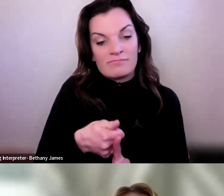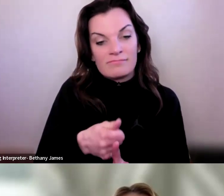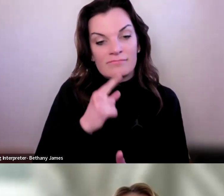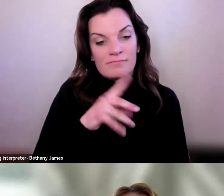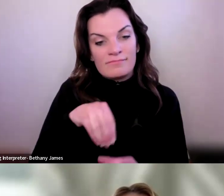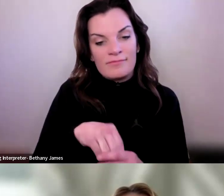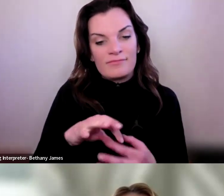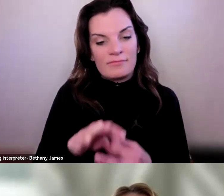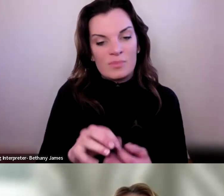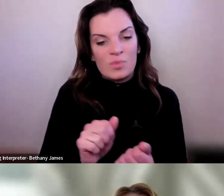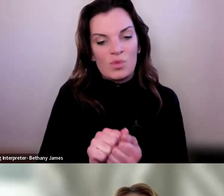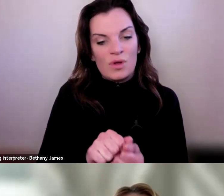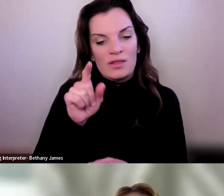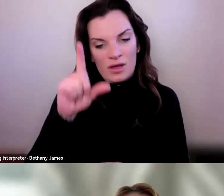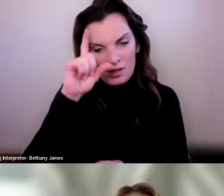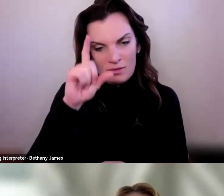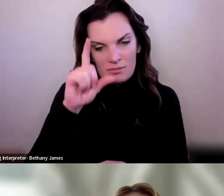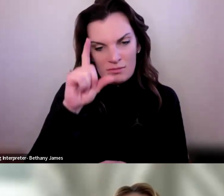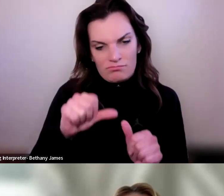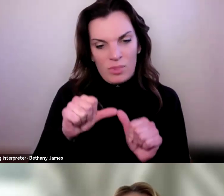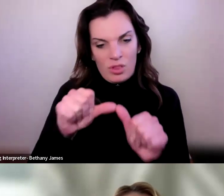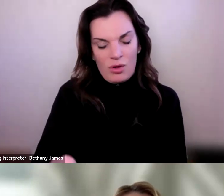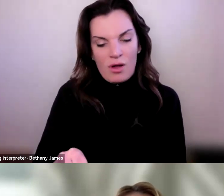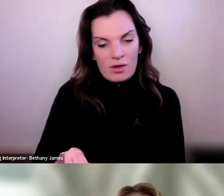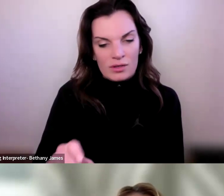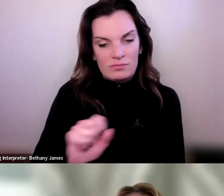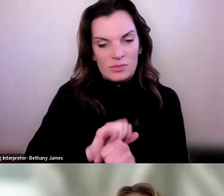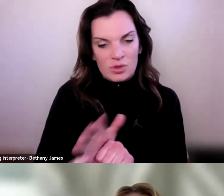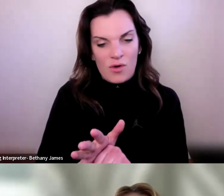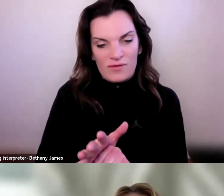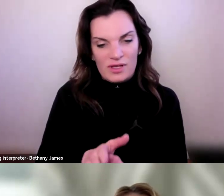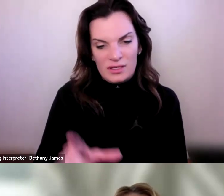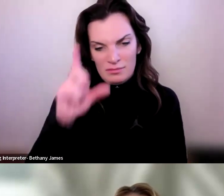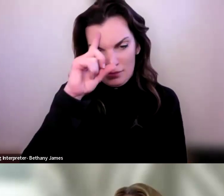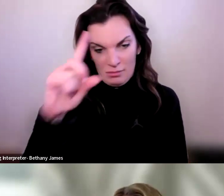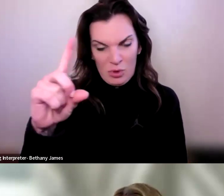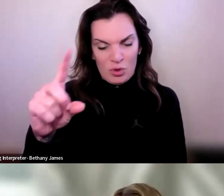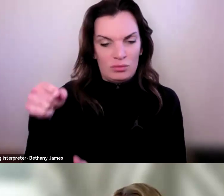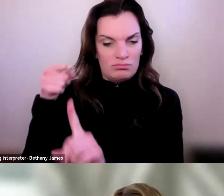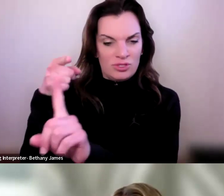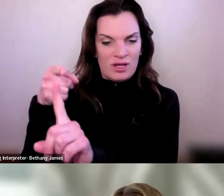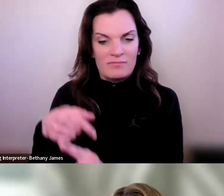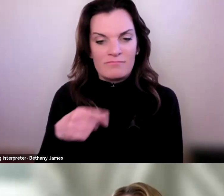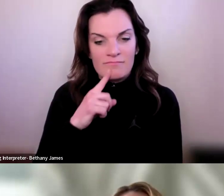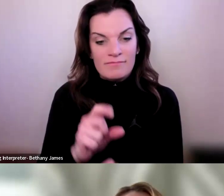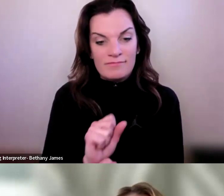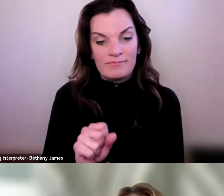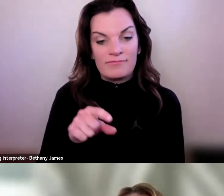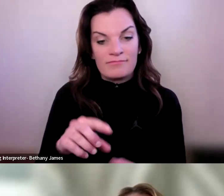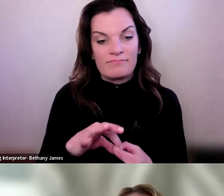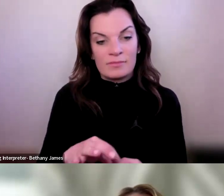group Long COVID Moonshot. Formed in October 2023, the group has brought a fresh energy to long COVID